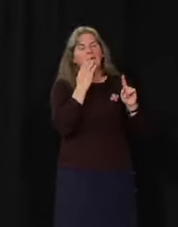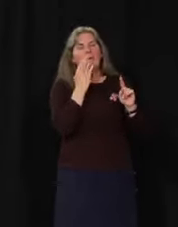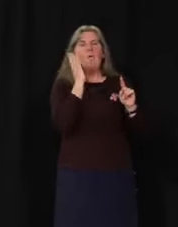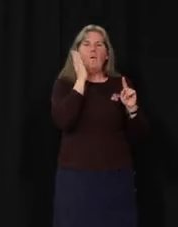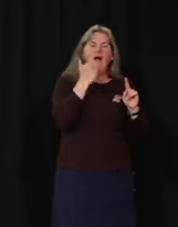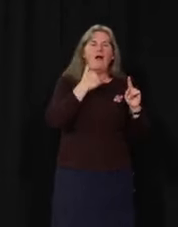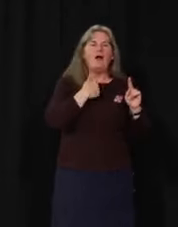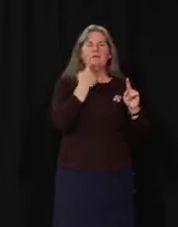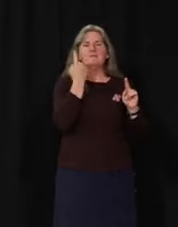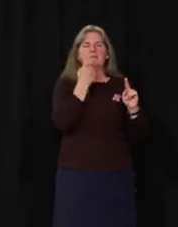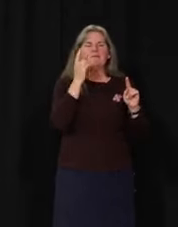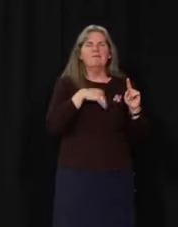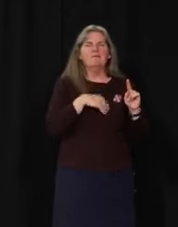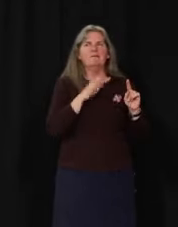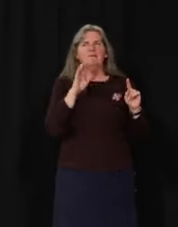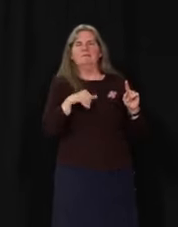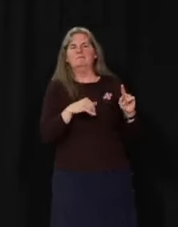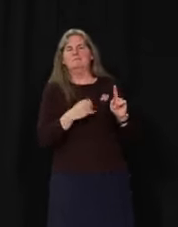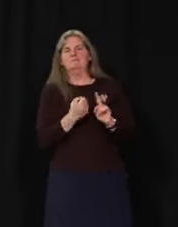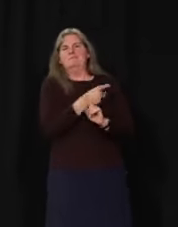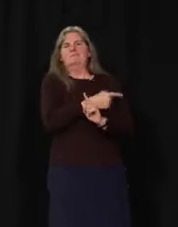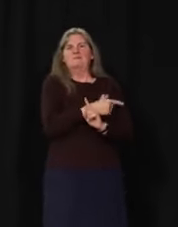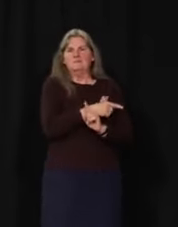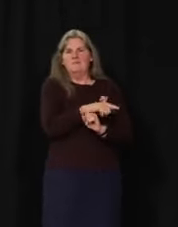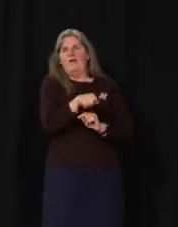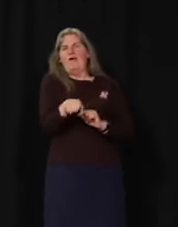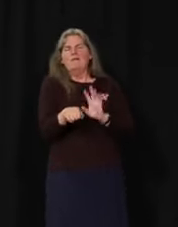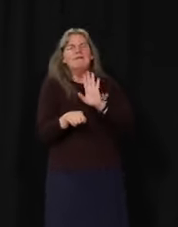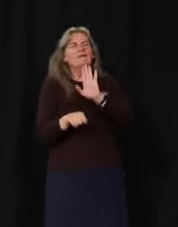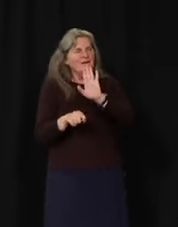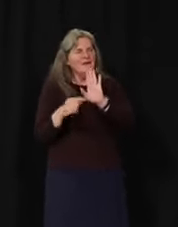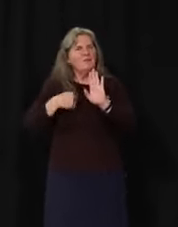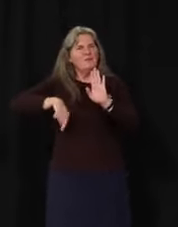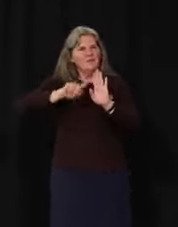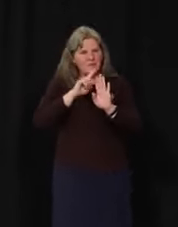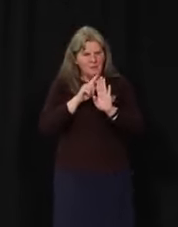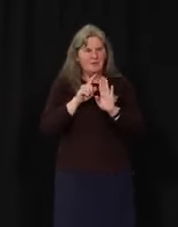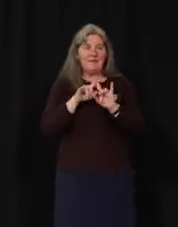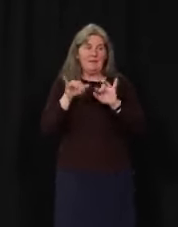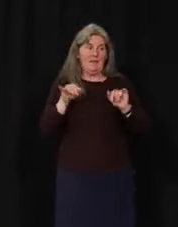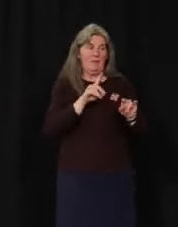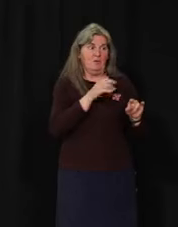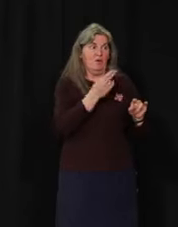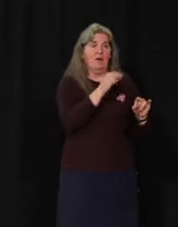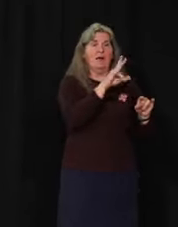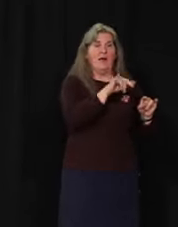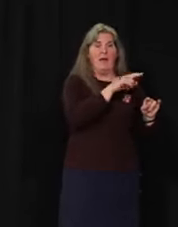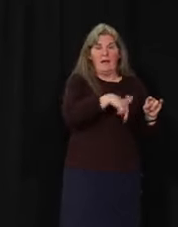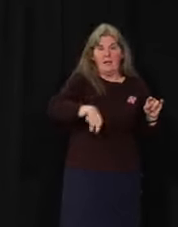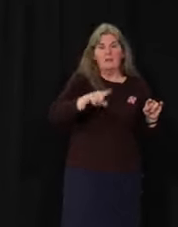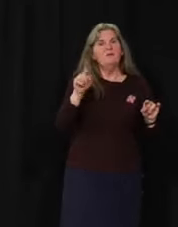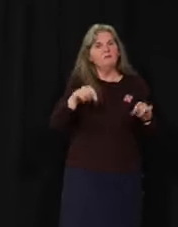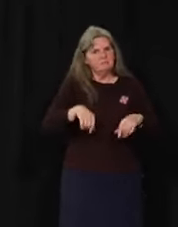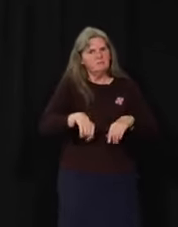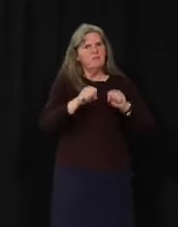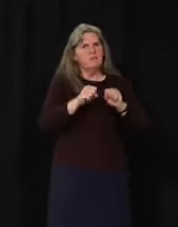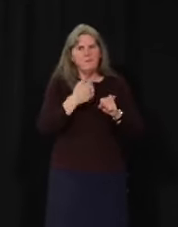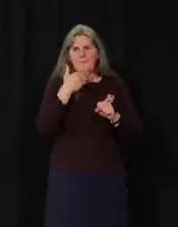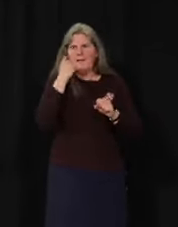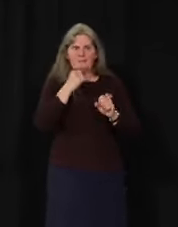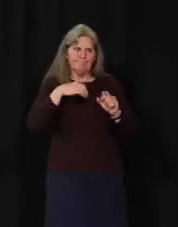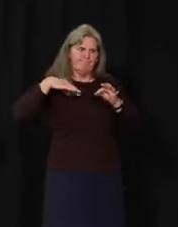that feel that they can circumvent the rules, and it's up to us, as Dr. Hanley said, to make sure that we do as much as we can